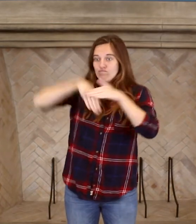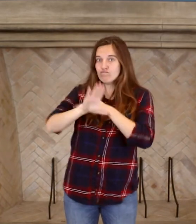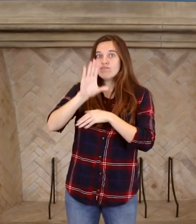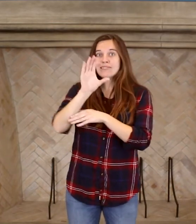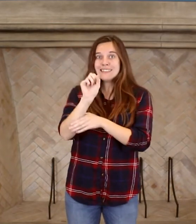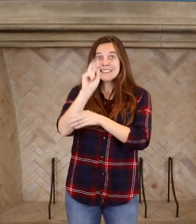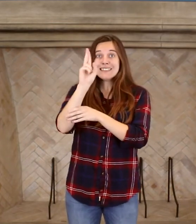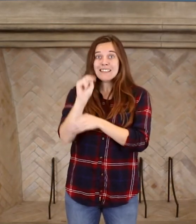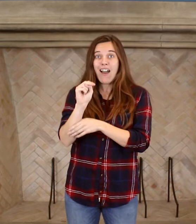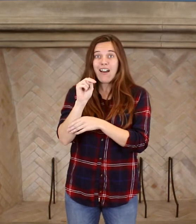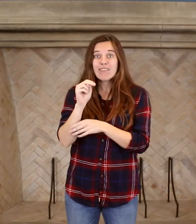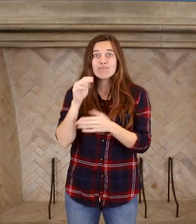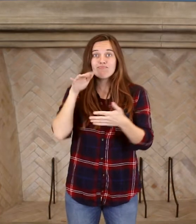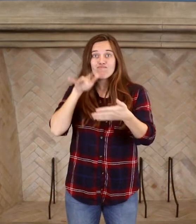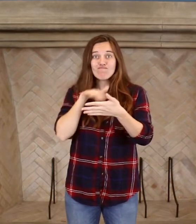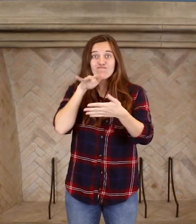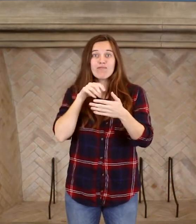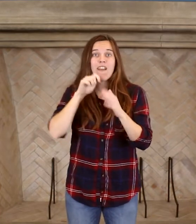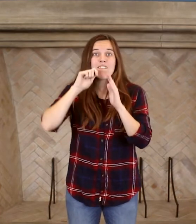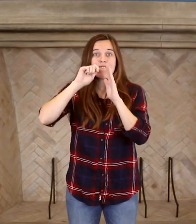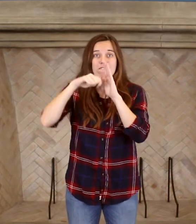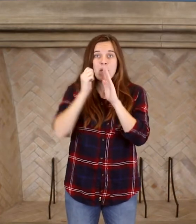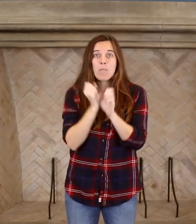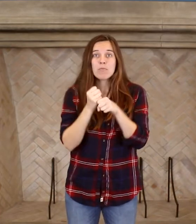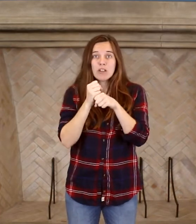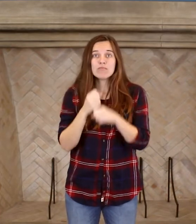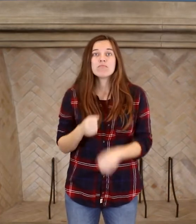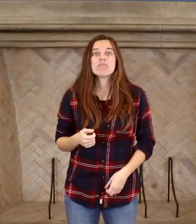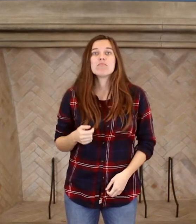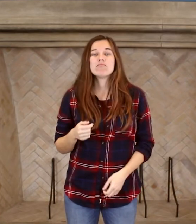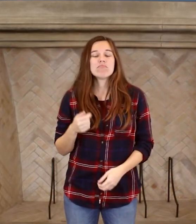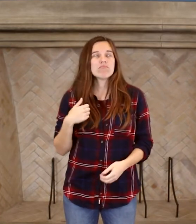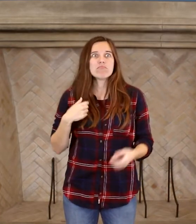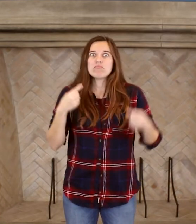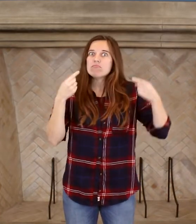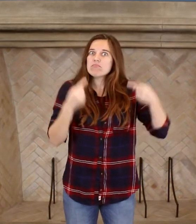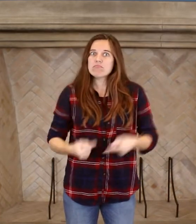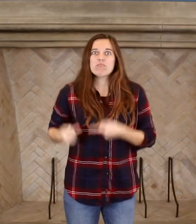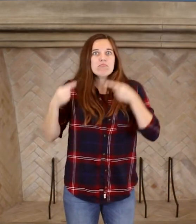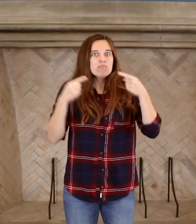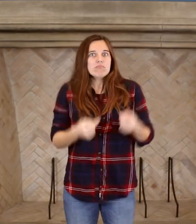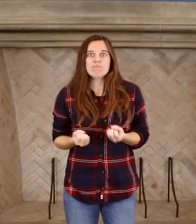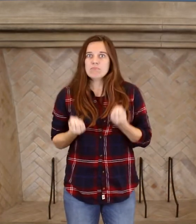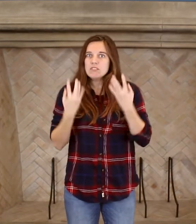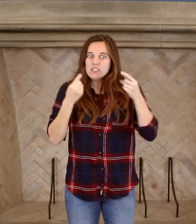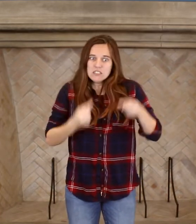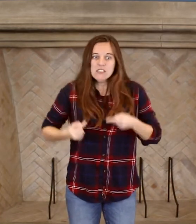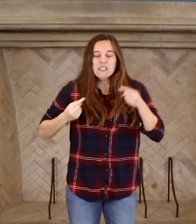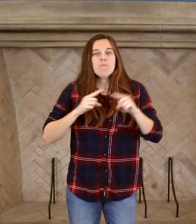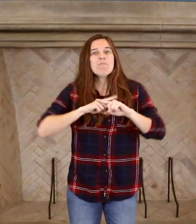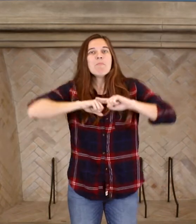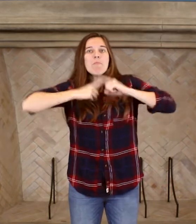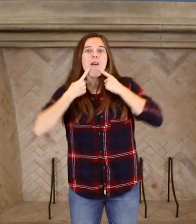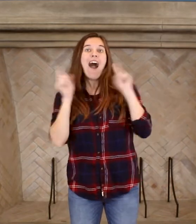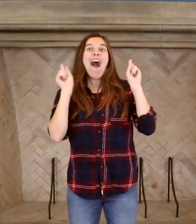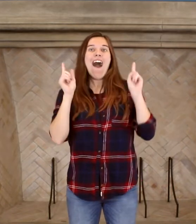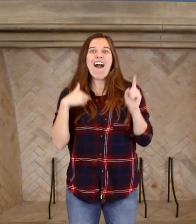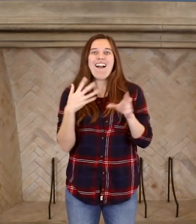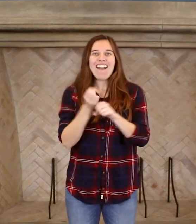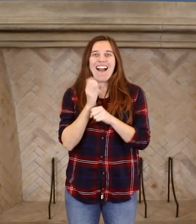get that serious about it until I went into CSUN and I majored in video production. And after all